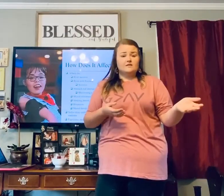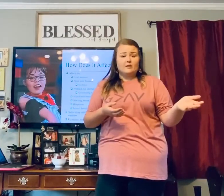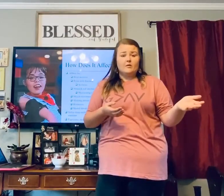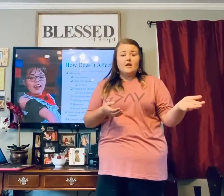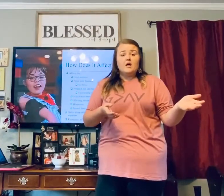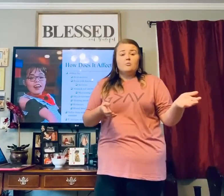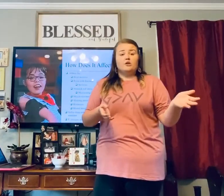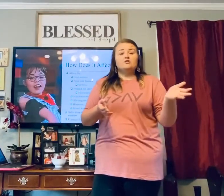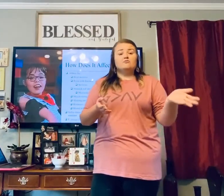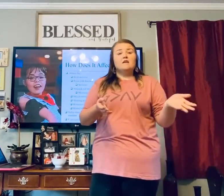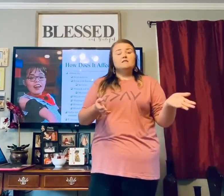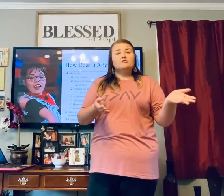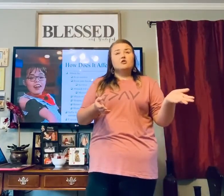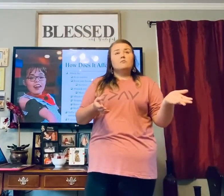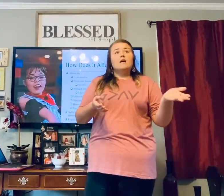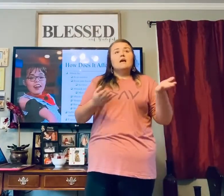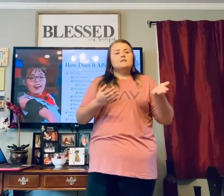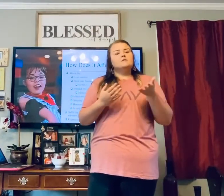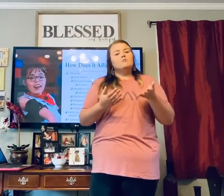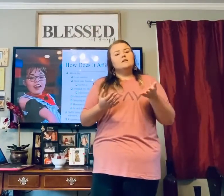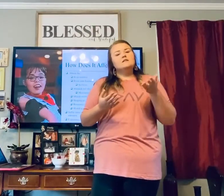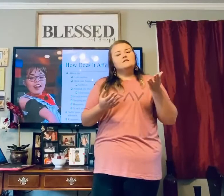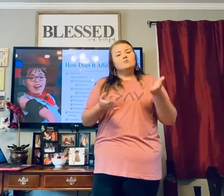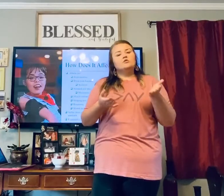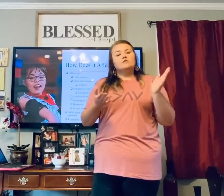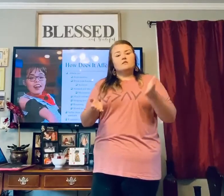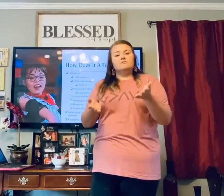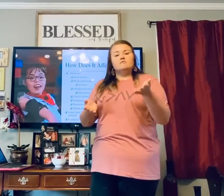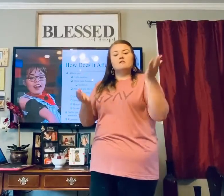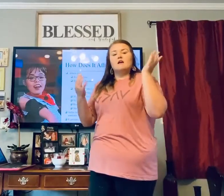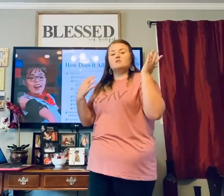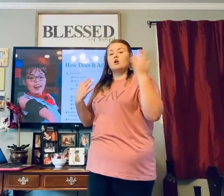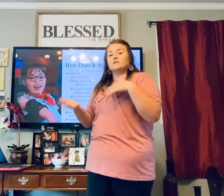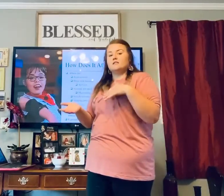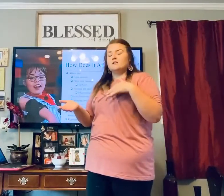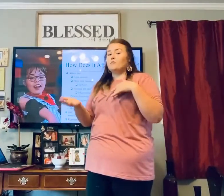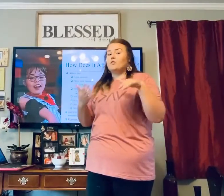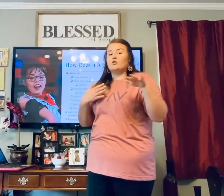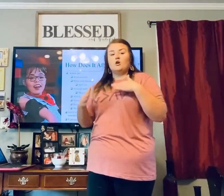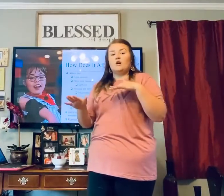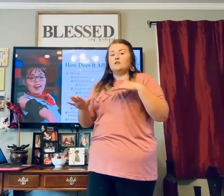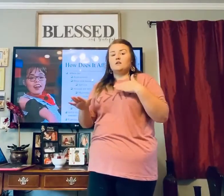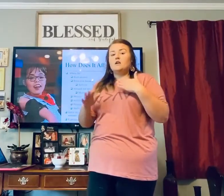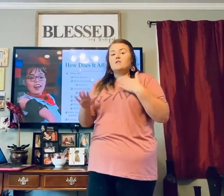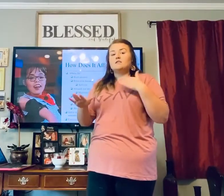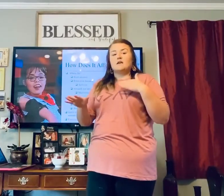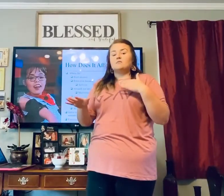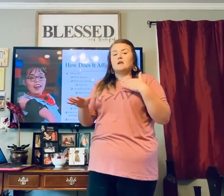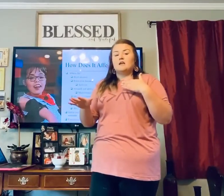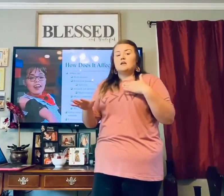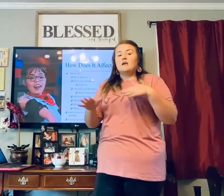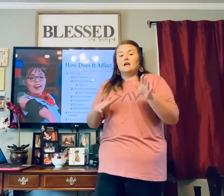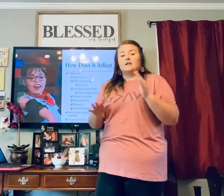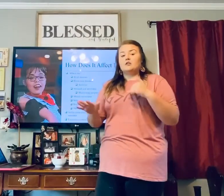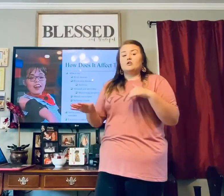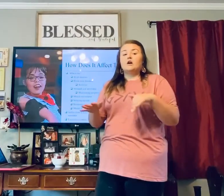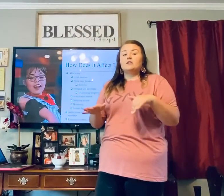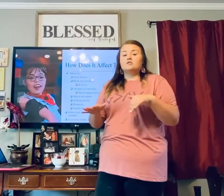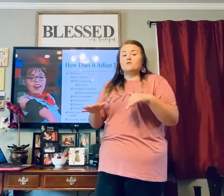autism, because Rett syndrome has so many similar symptoms as autistic, but they're not the same thing, and they're not suffering